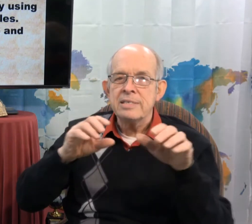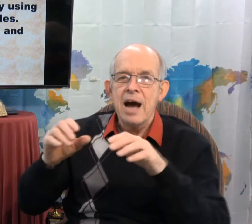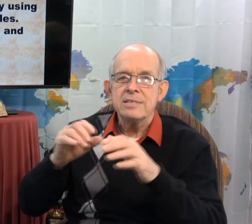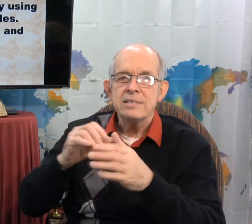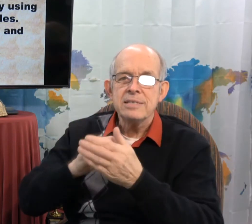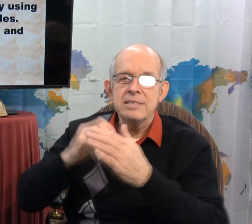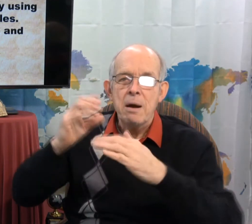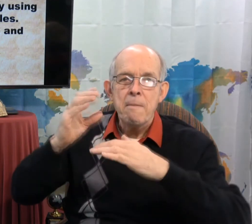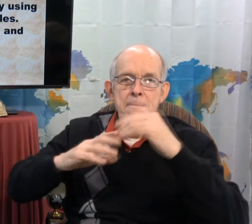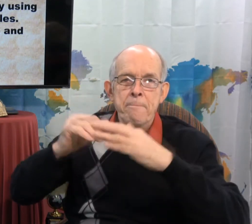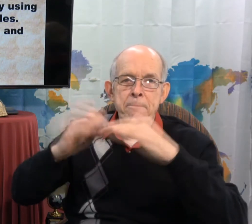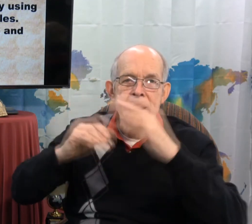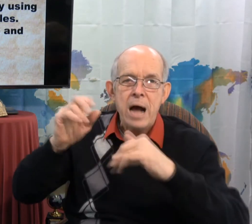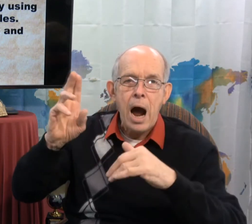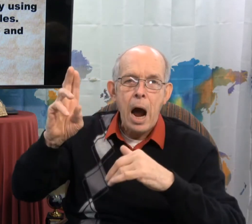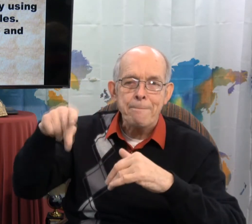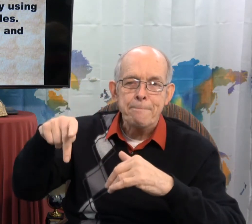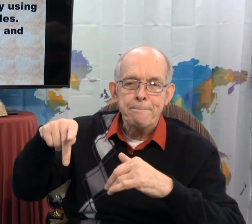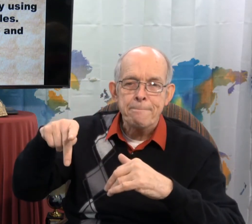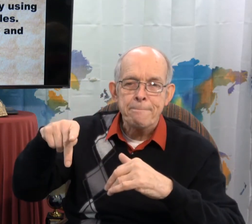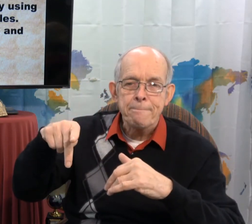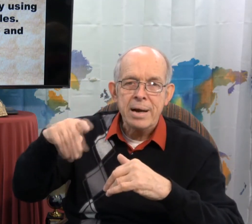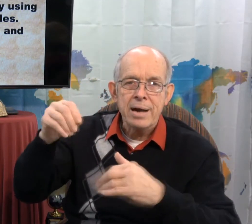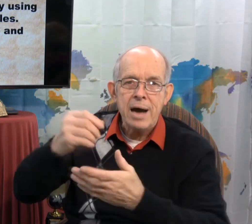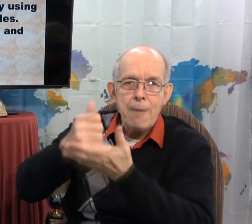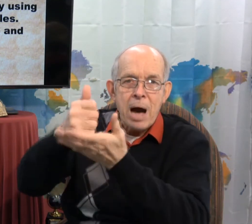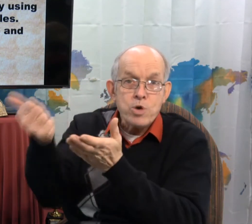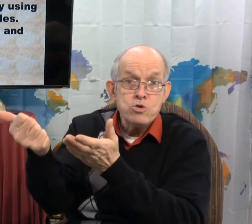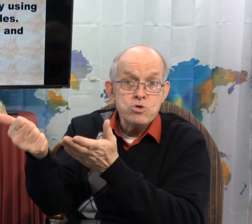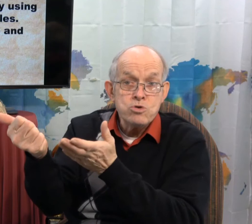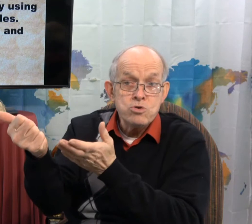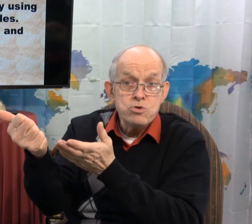Just in beat up and up others.